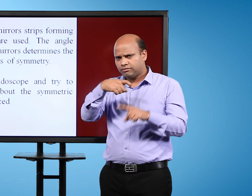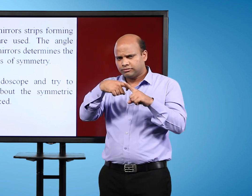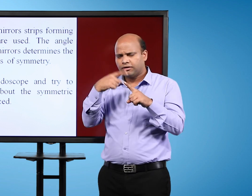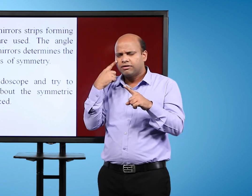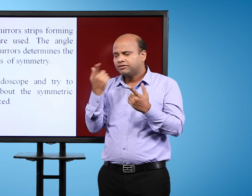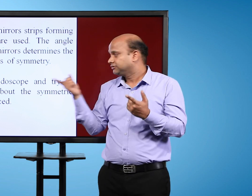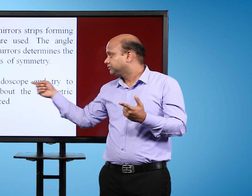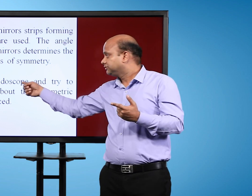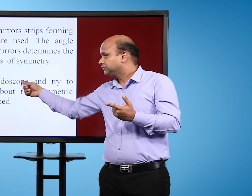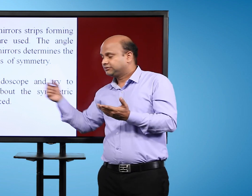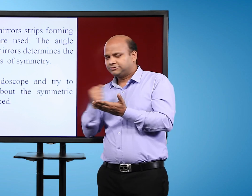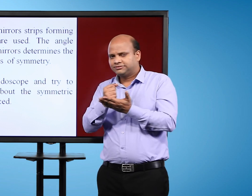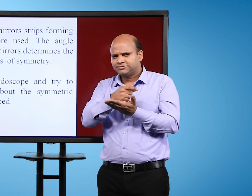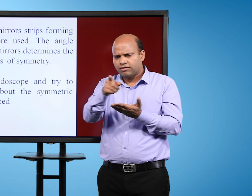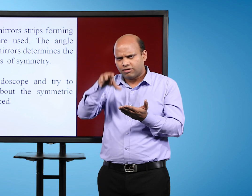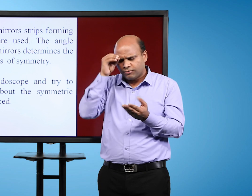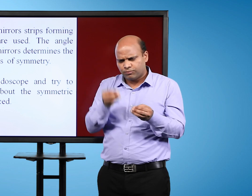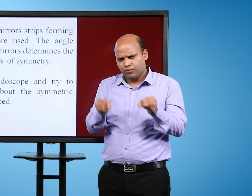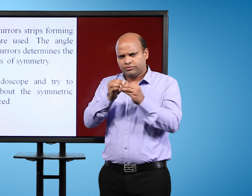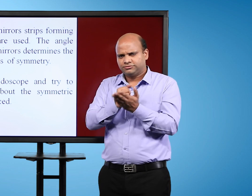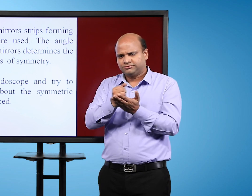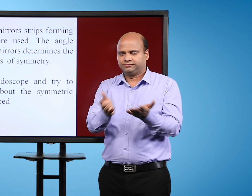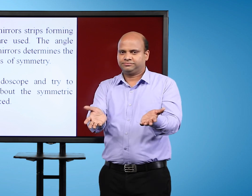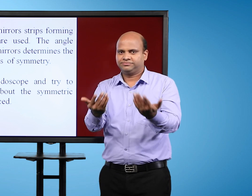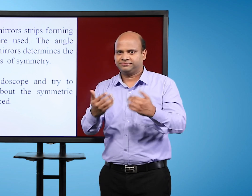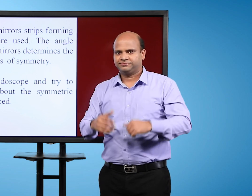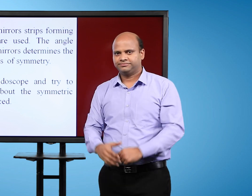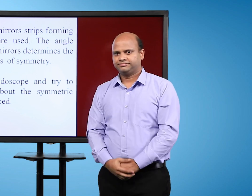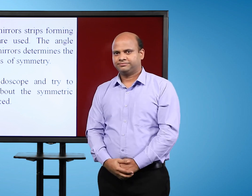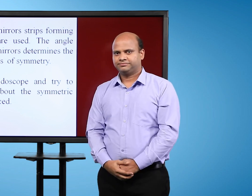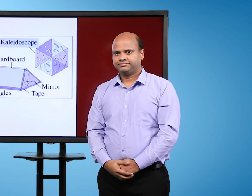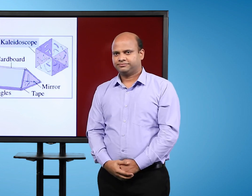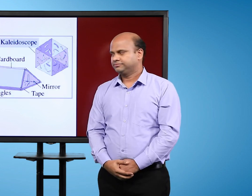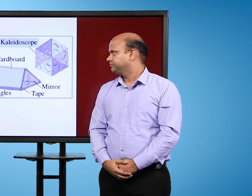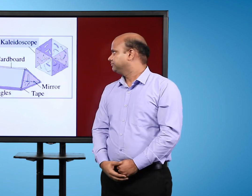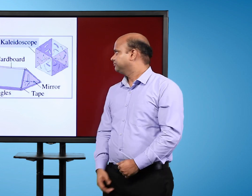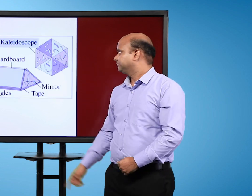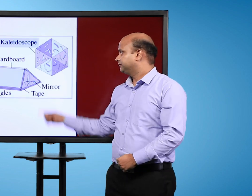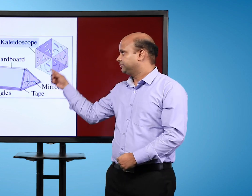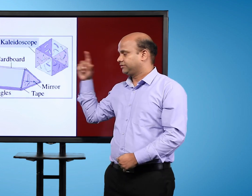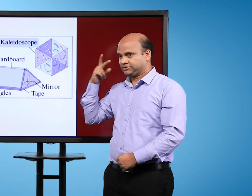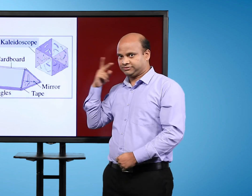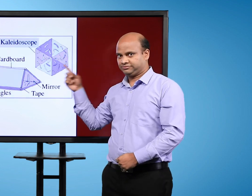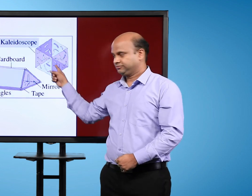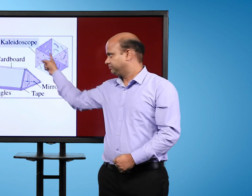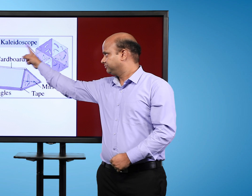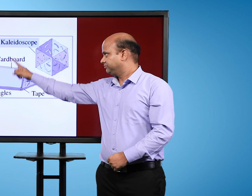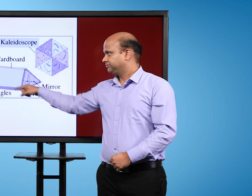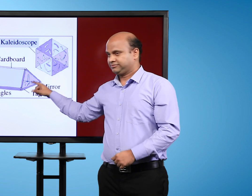Make a kaleidoscope and try to learn more about the symmetric images produced. We have the picture of